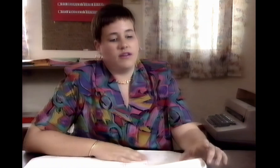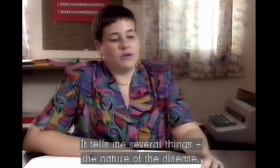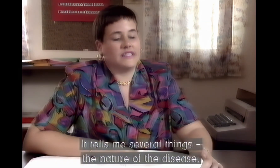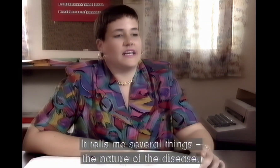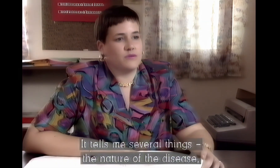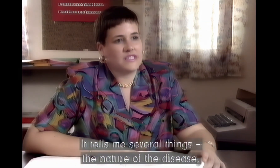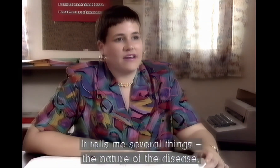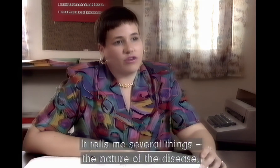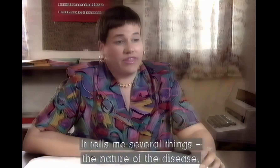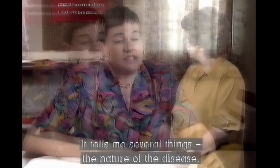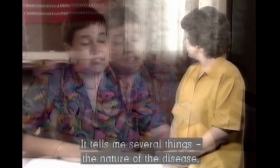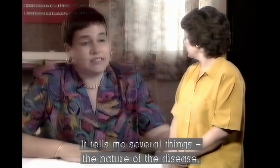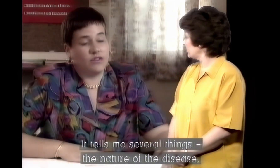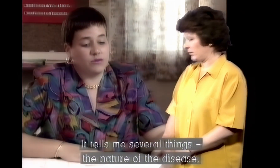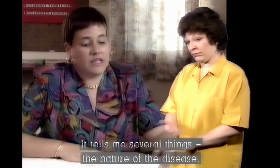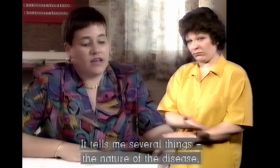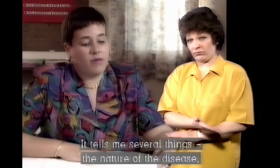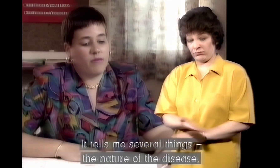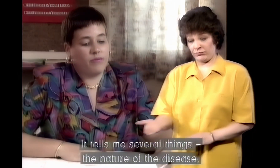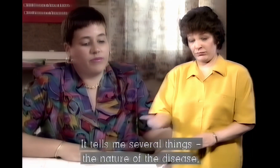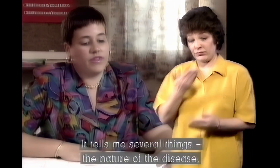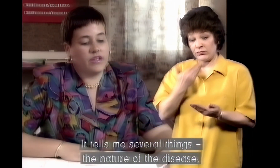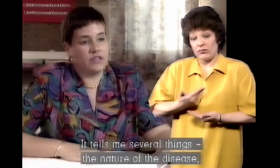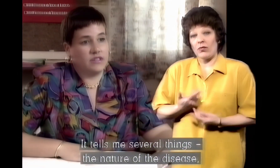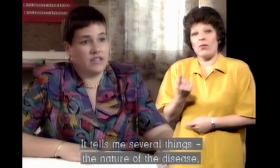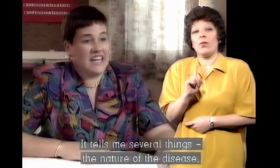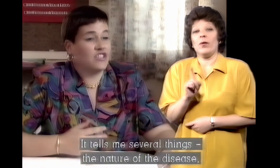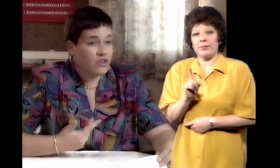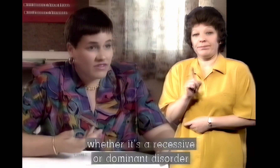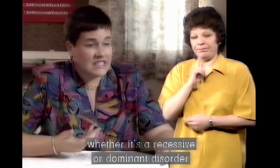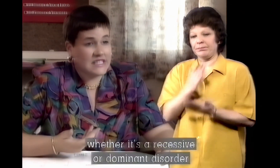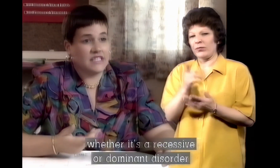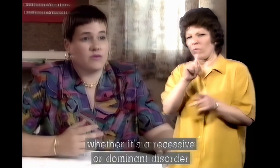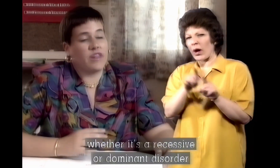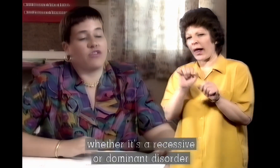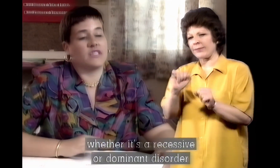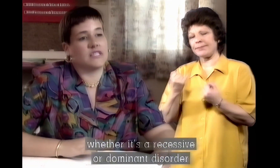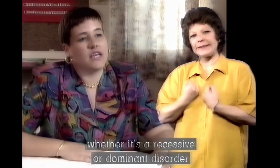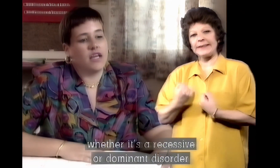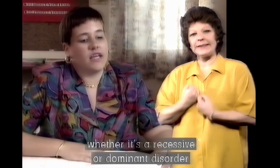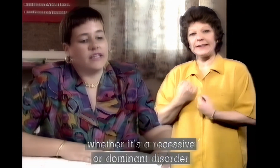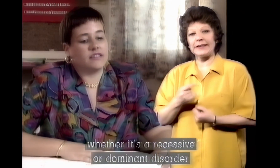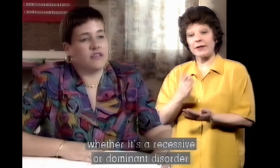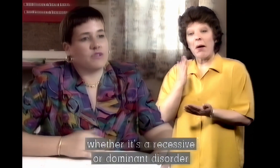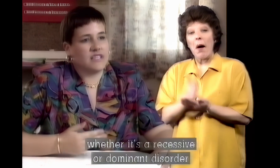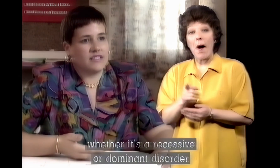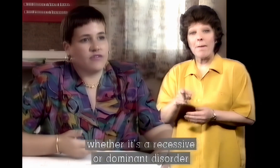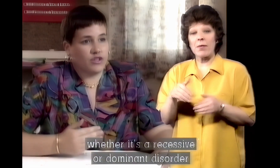Well, it tells me several things. It tells me the nature of the disease, whether it's a recessive or a